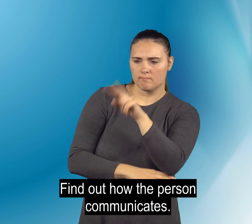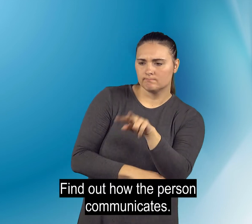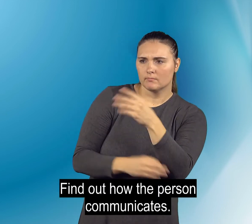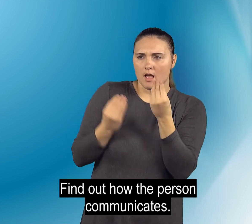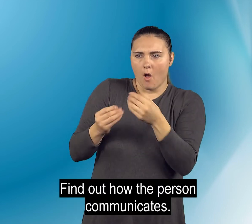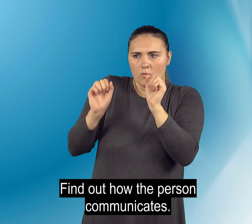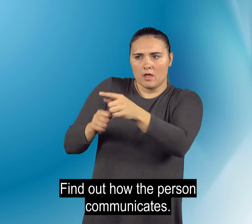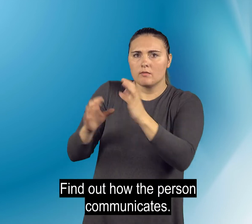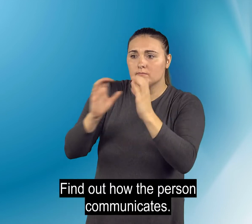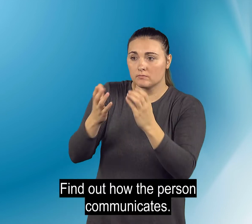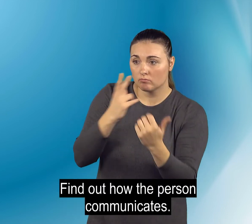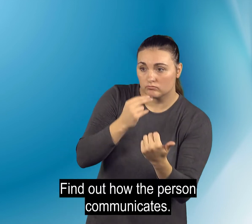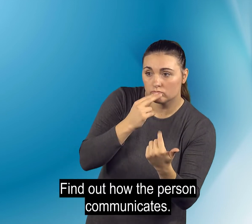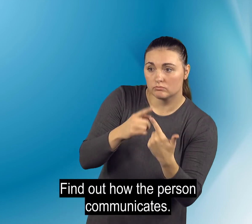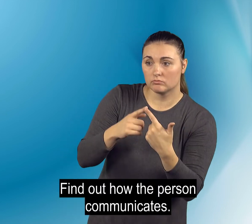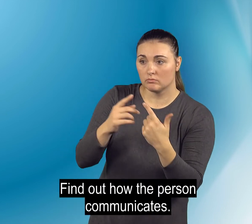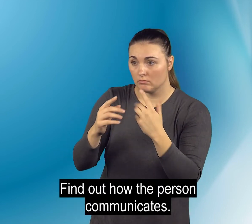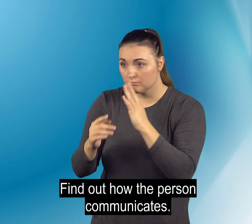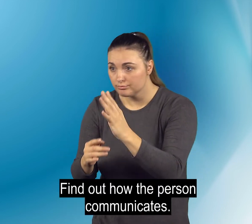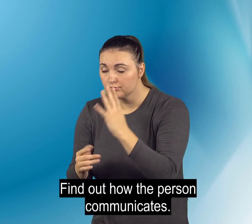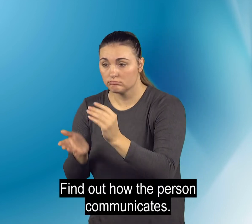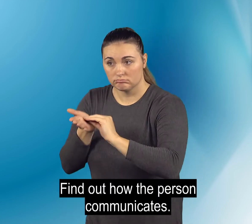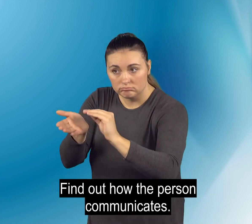Find out how the person communicates.